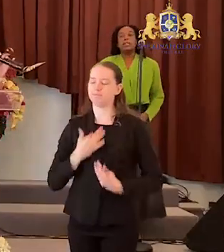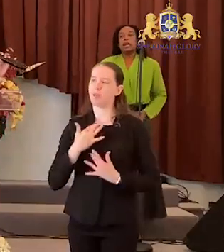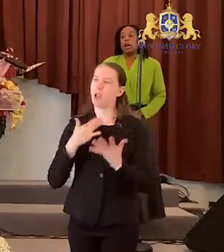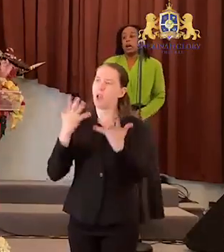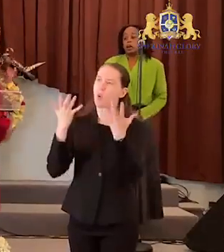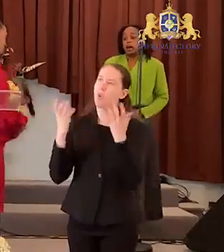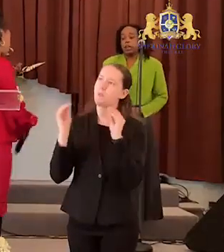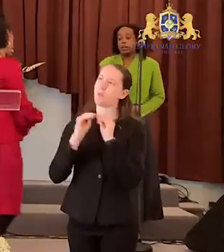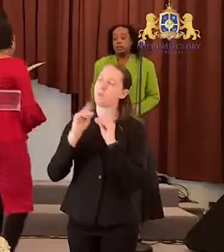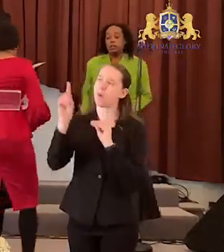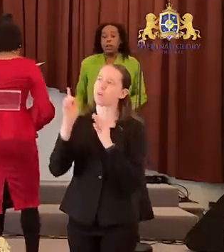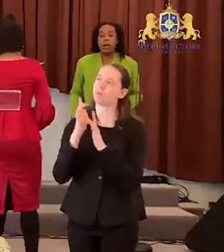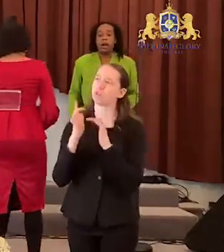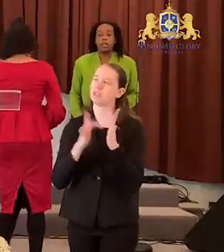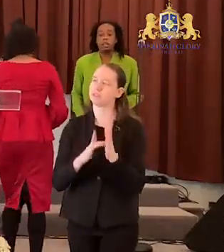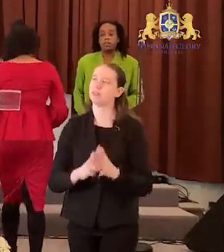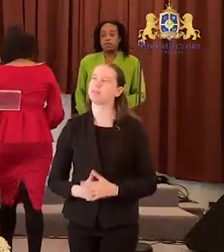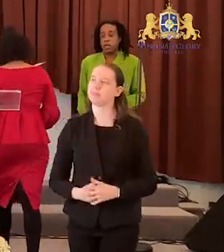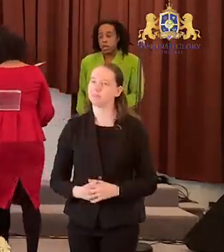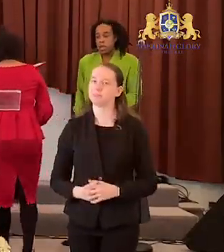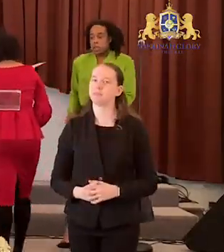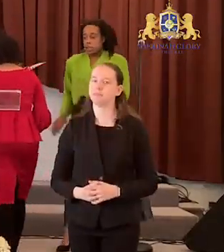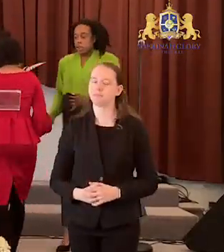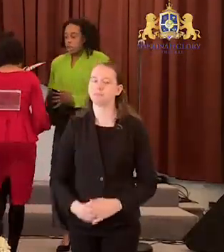you, Jesus.